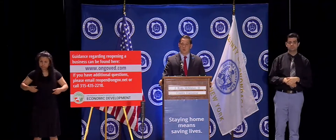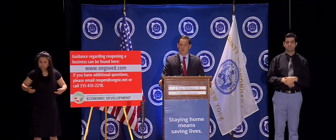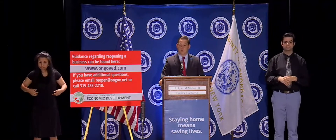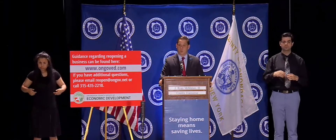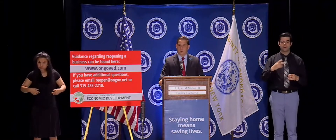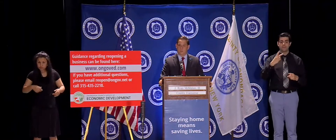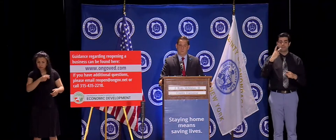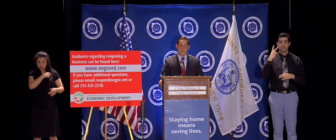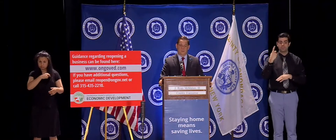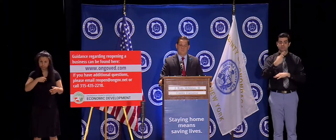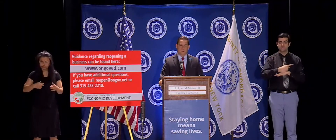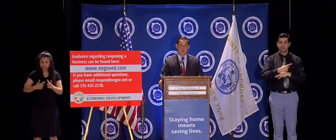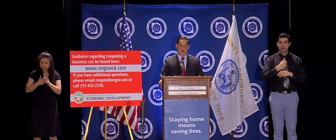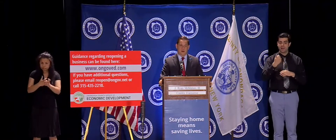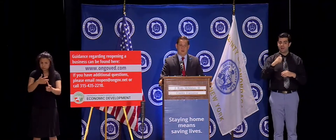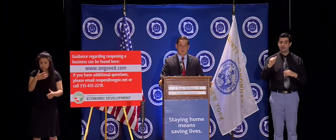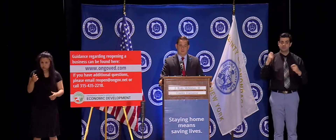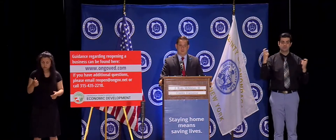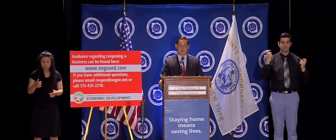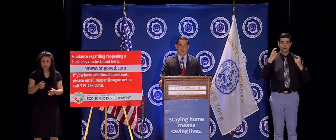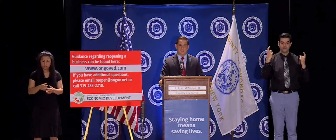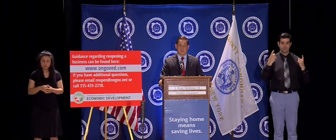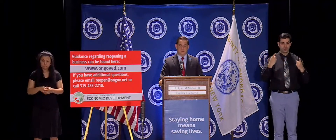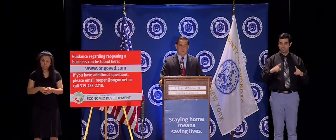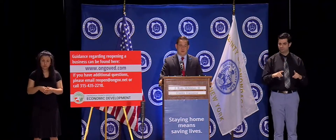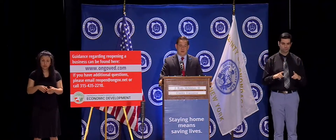Oneida Shores is open.